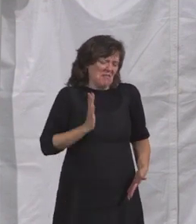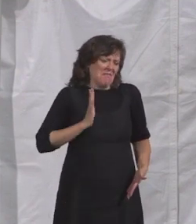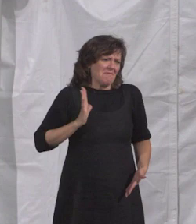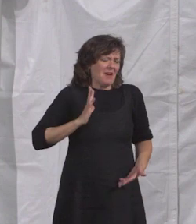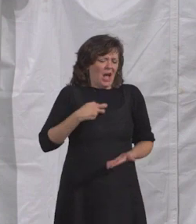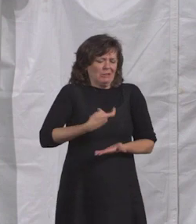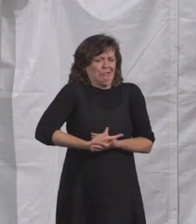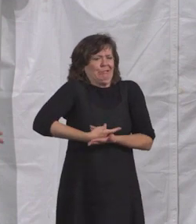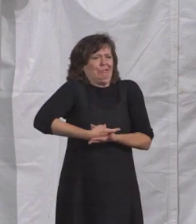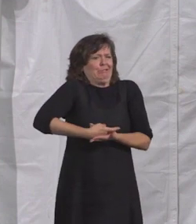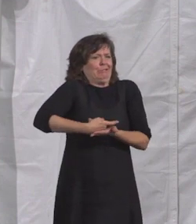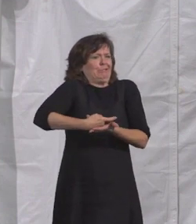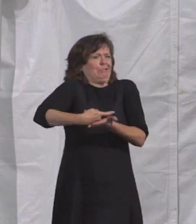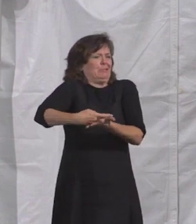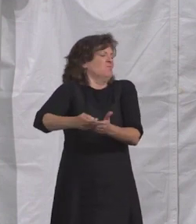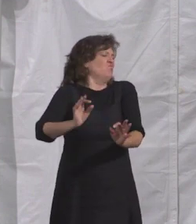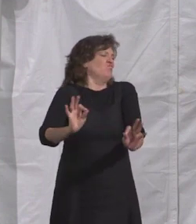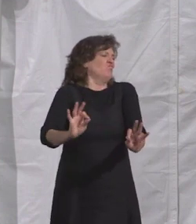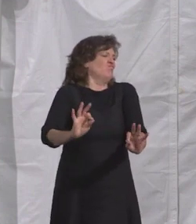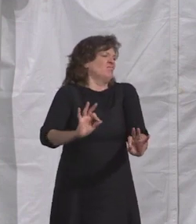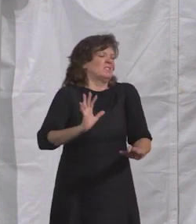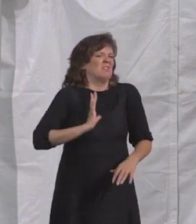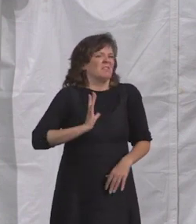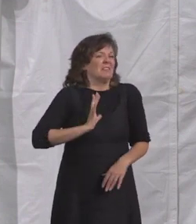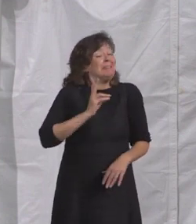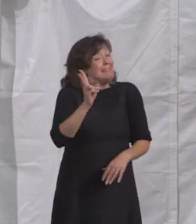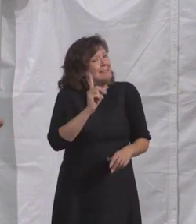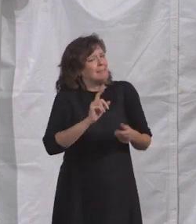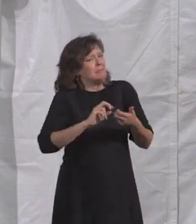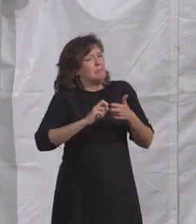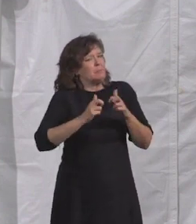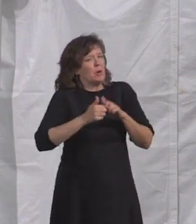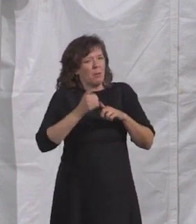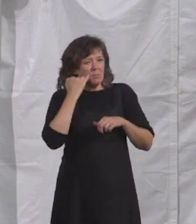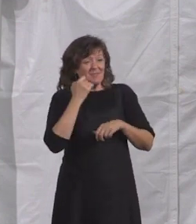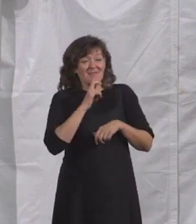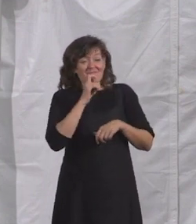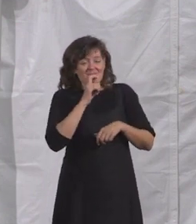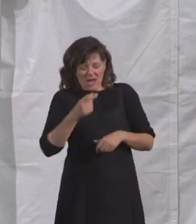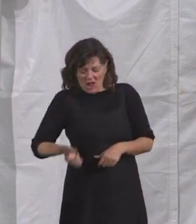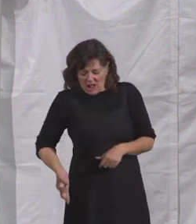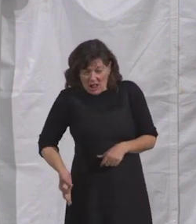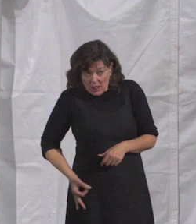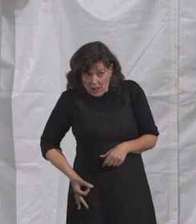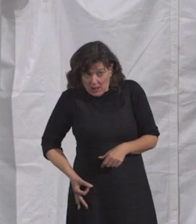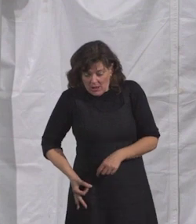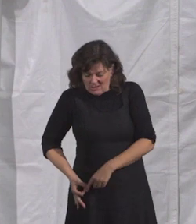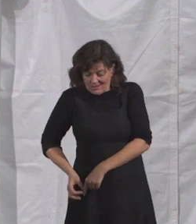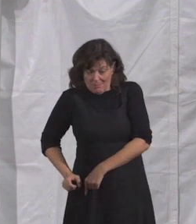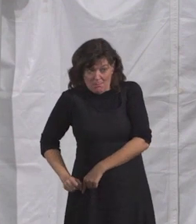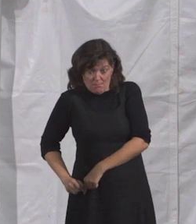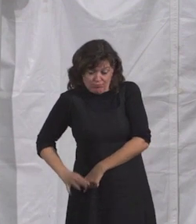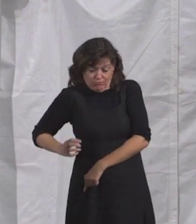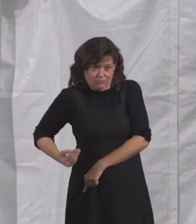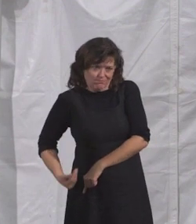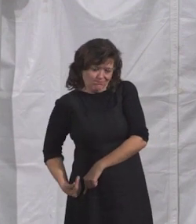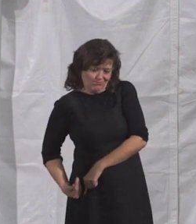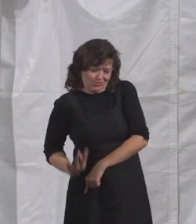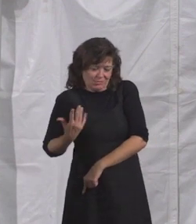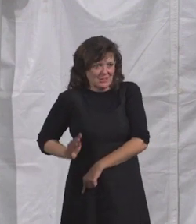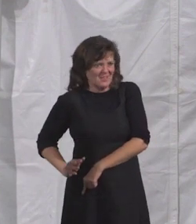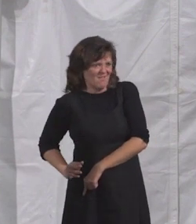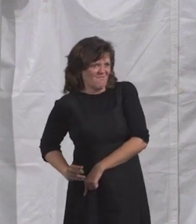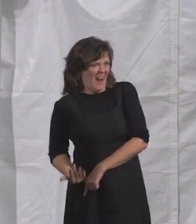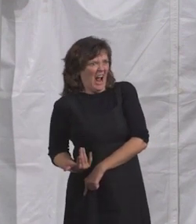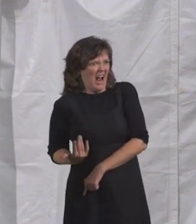had one of these little metal rivets and sparks started to come out. If you were beside a tanker truck,